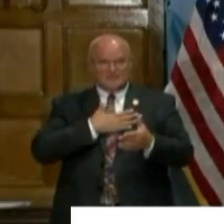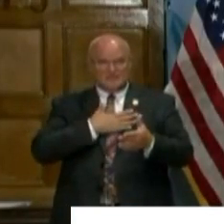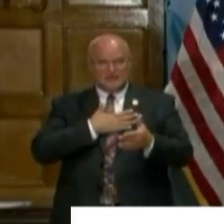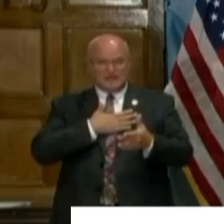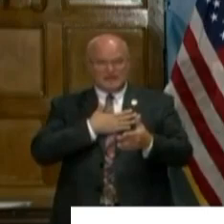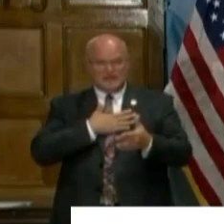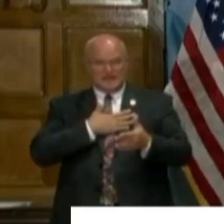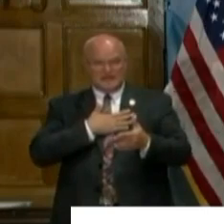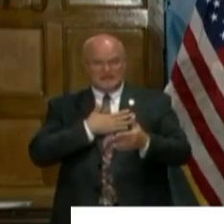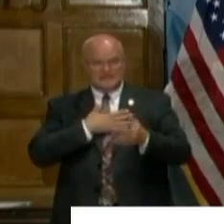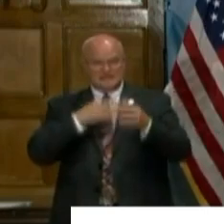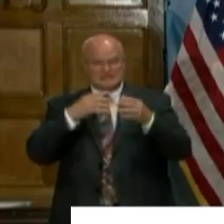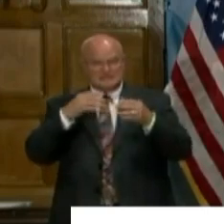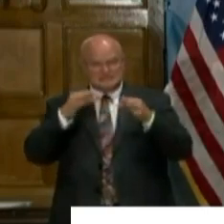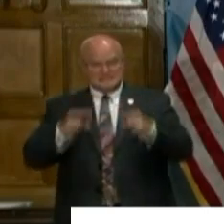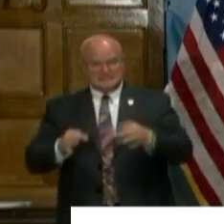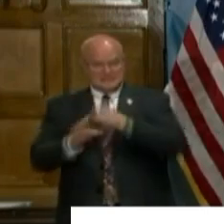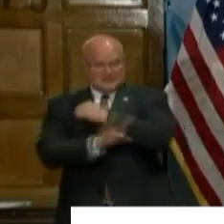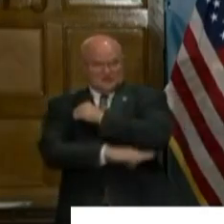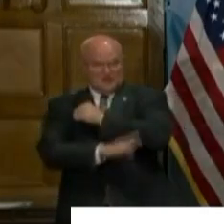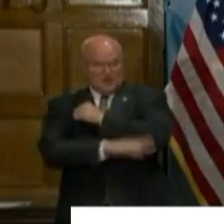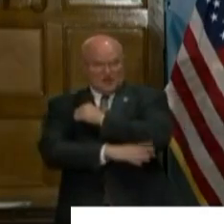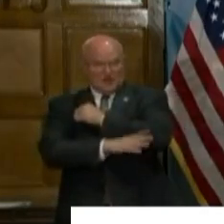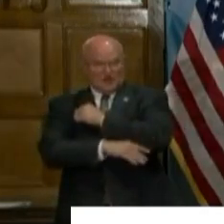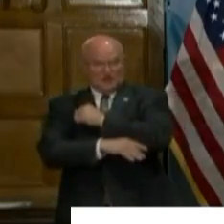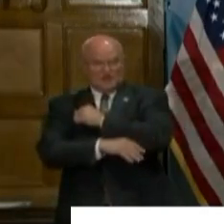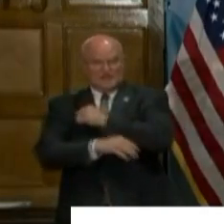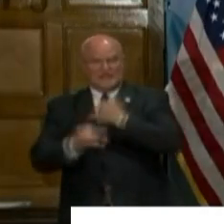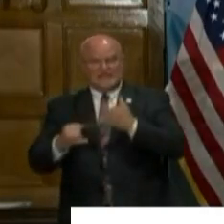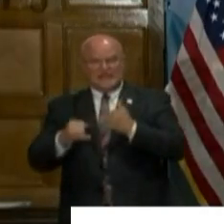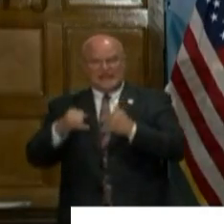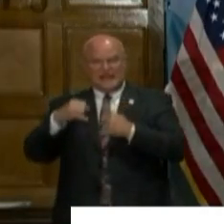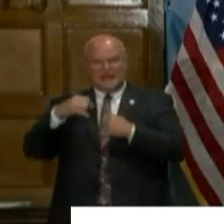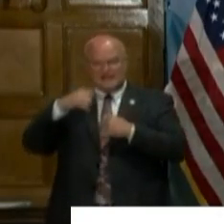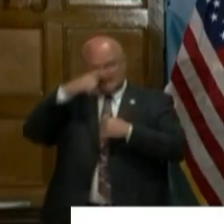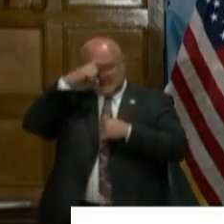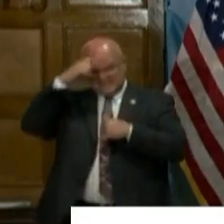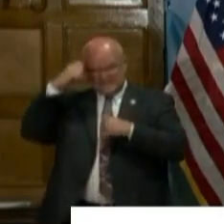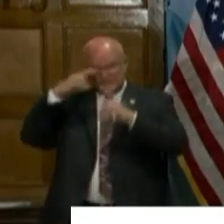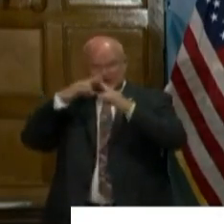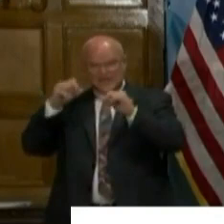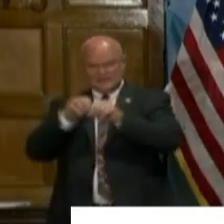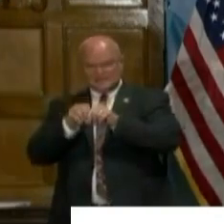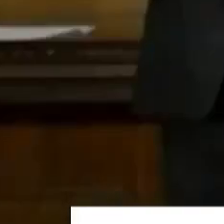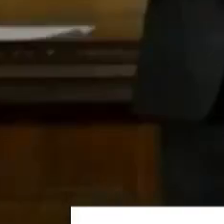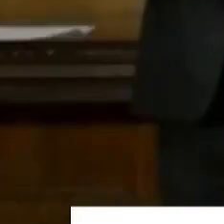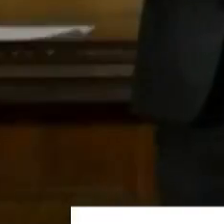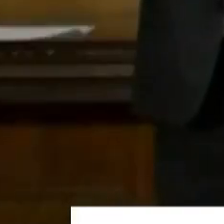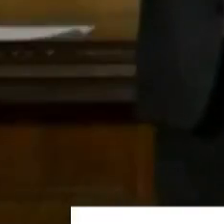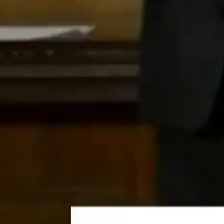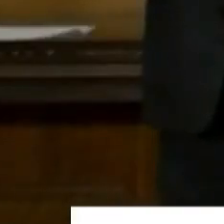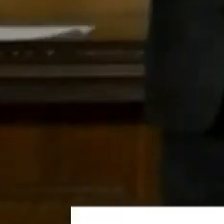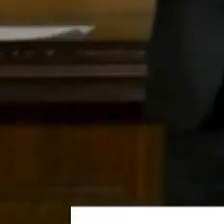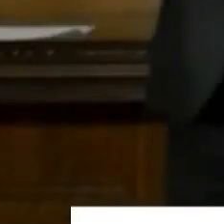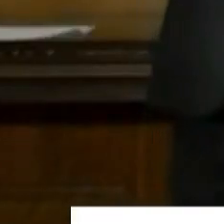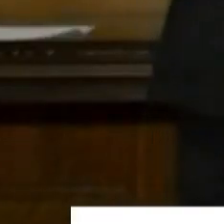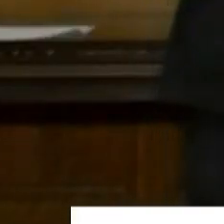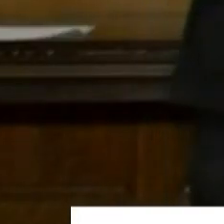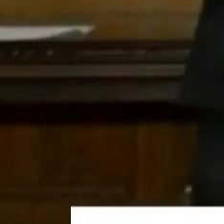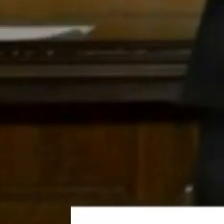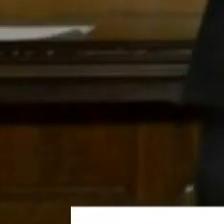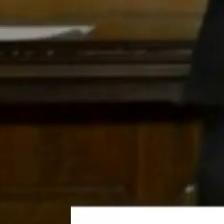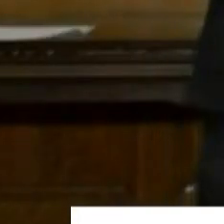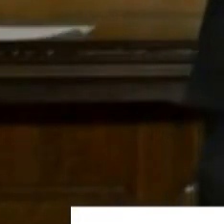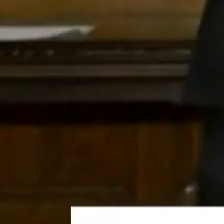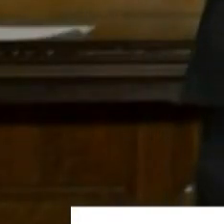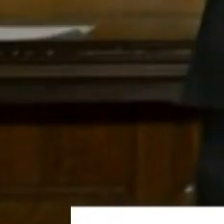with schools in the fall. Now that we've had an outbreak at a summer camp, does that change anything or inform your decision? That's a